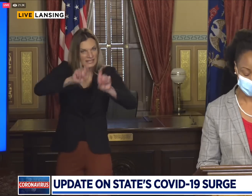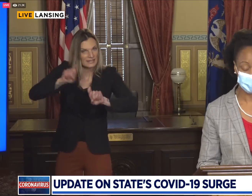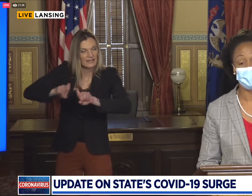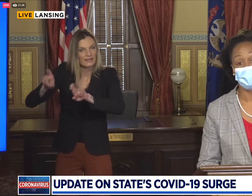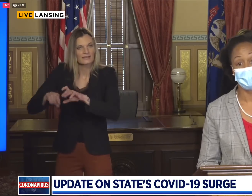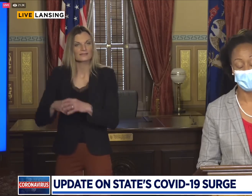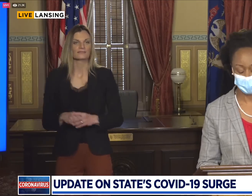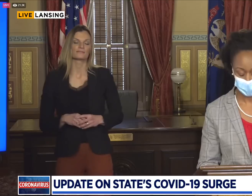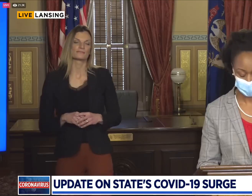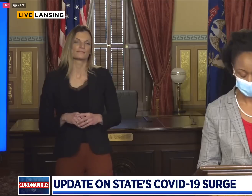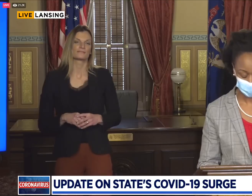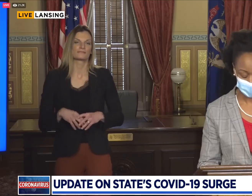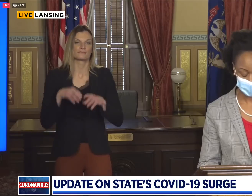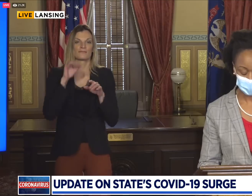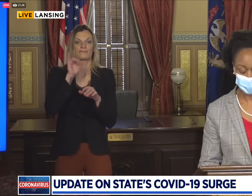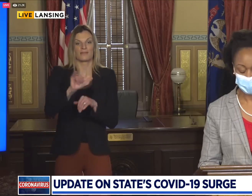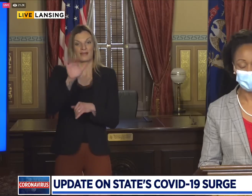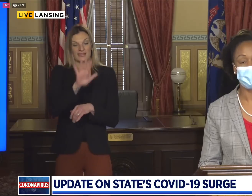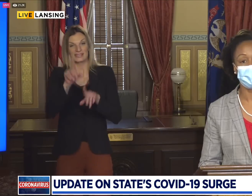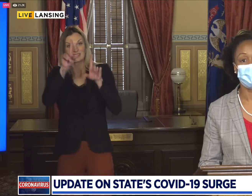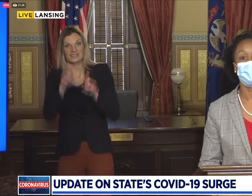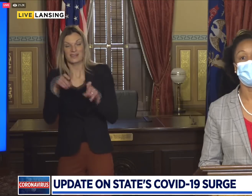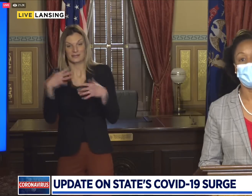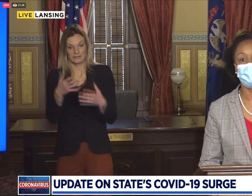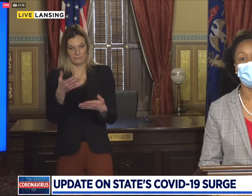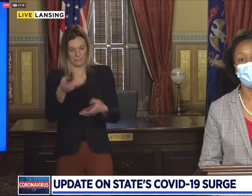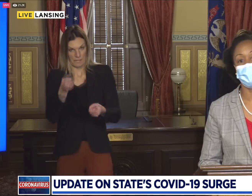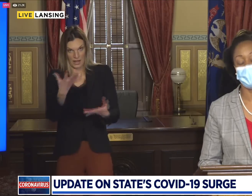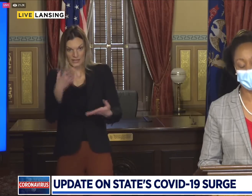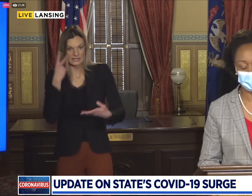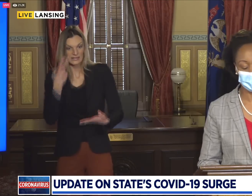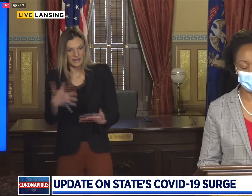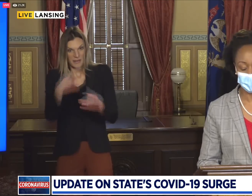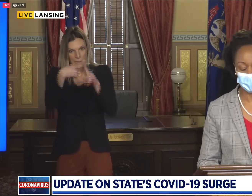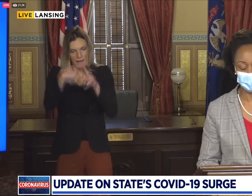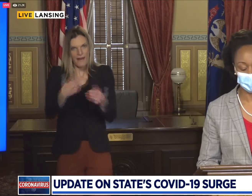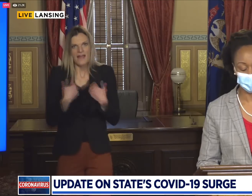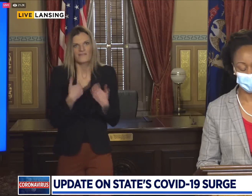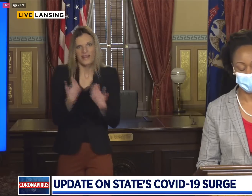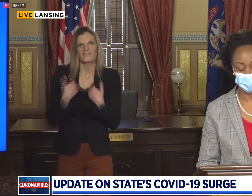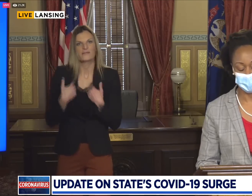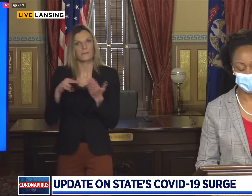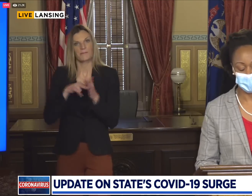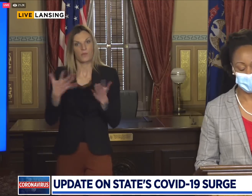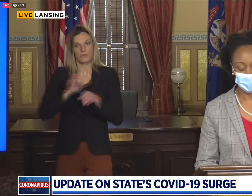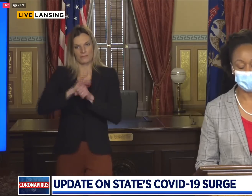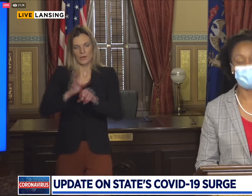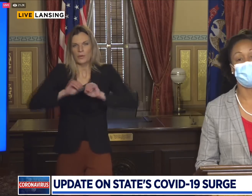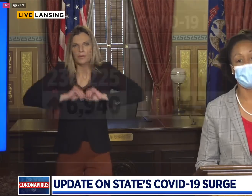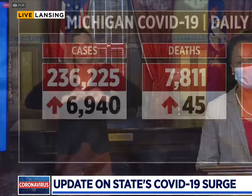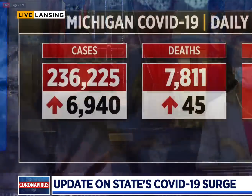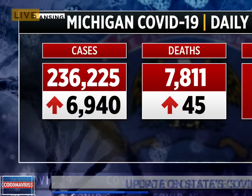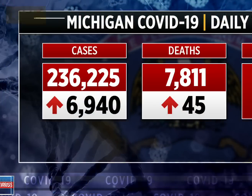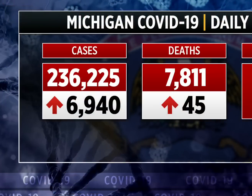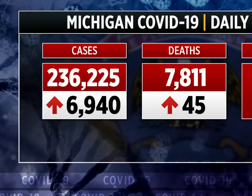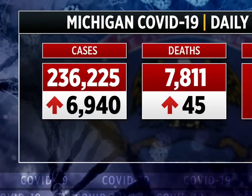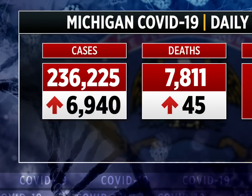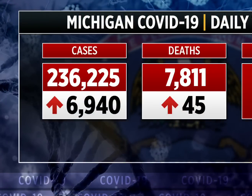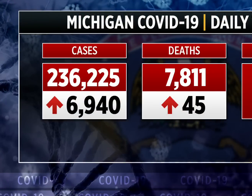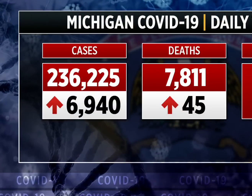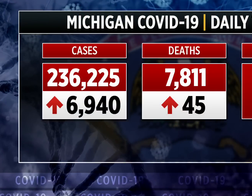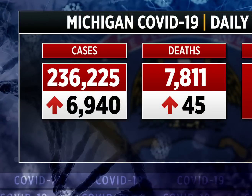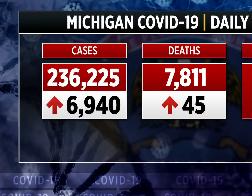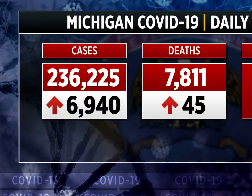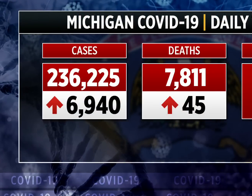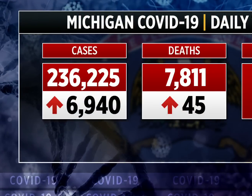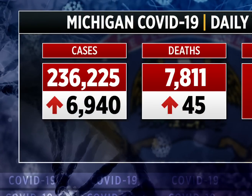10% of those tests coming back positive is alarming and means that this virus is out of control. There is wide community